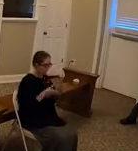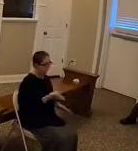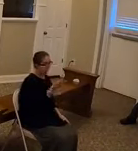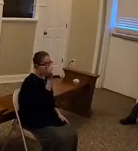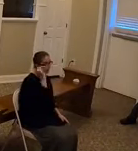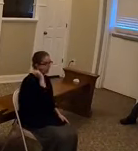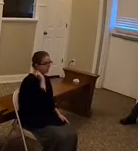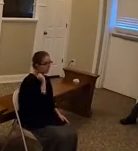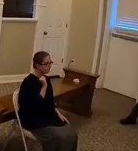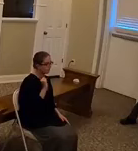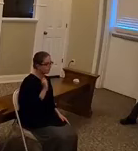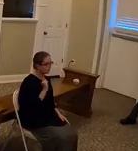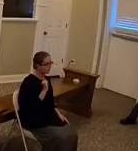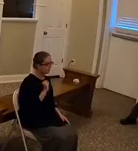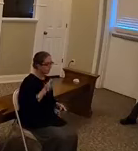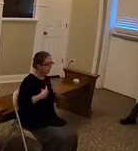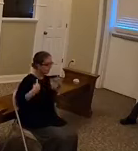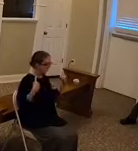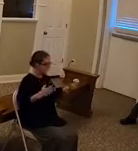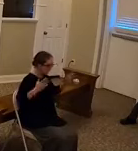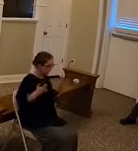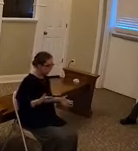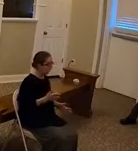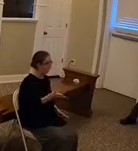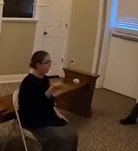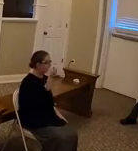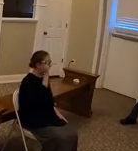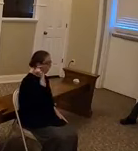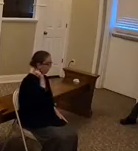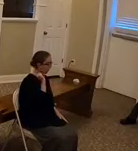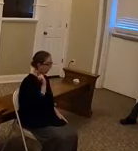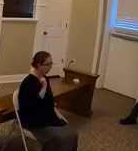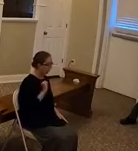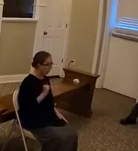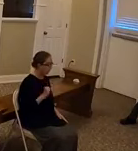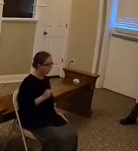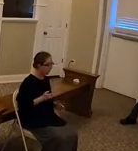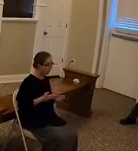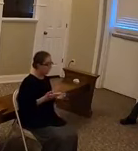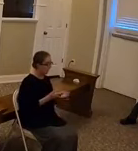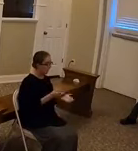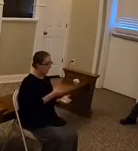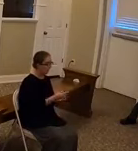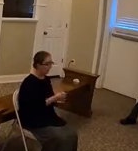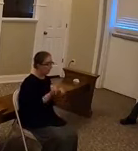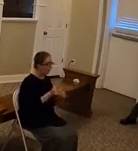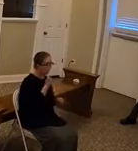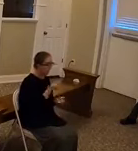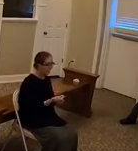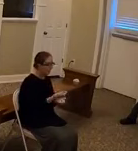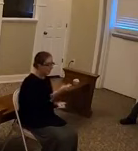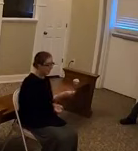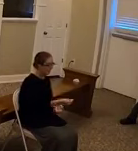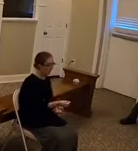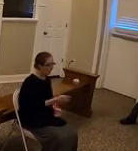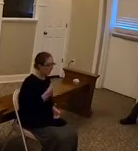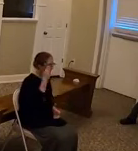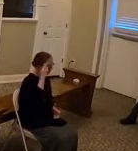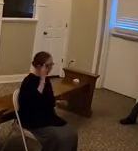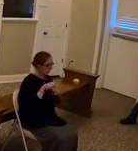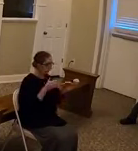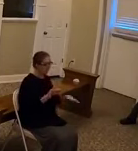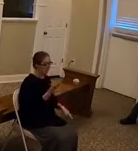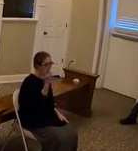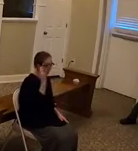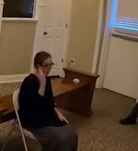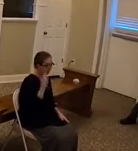I was, this sinner that I was. I owed a debt I could not pay. So you know what he